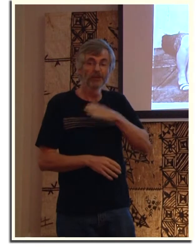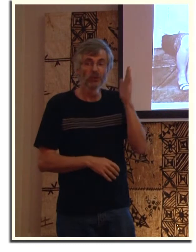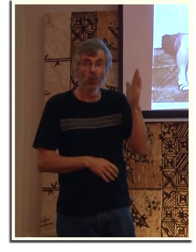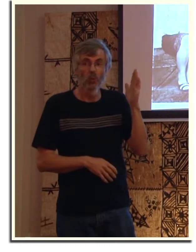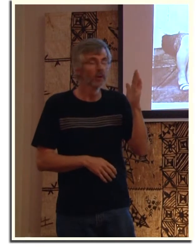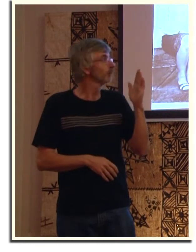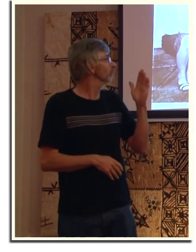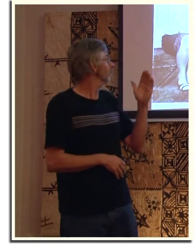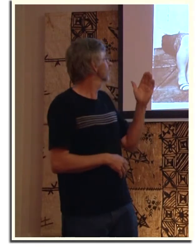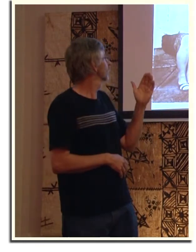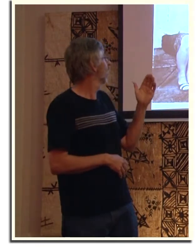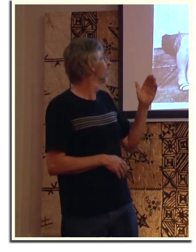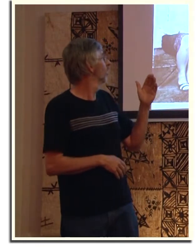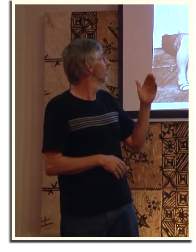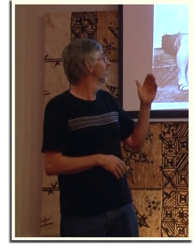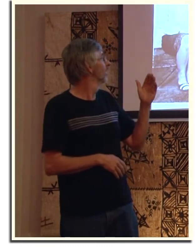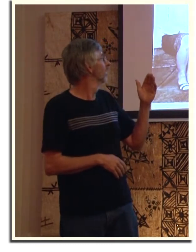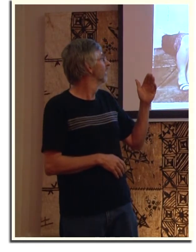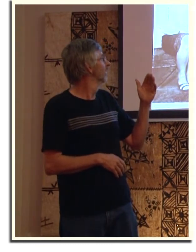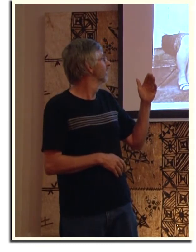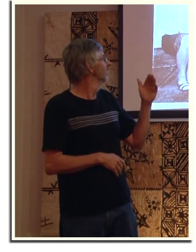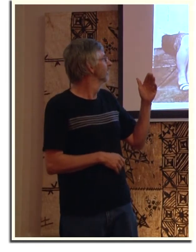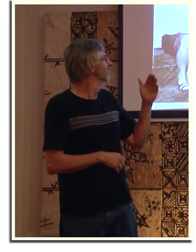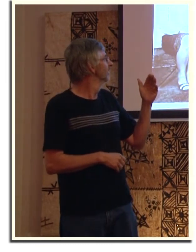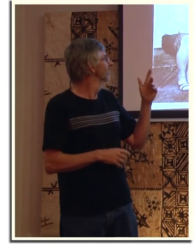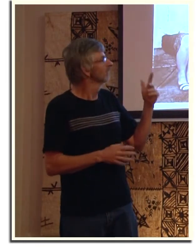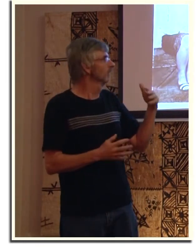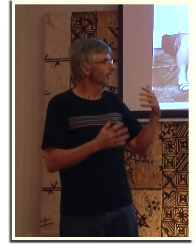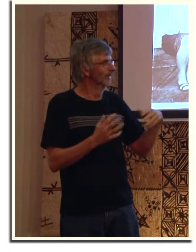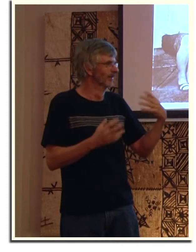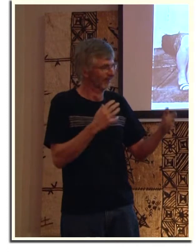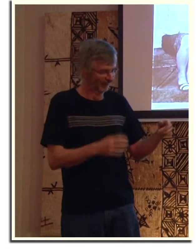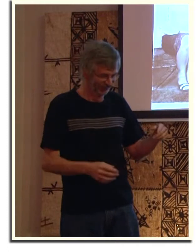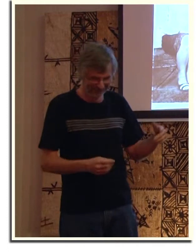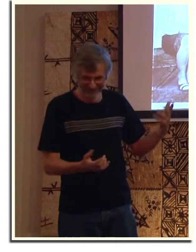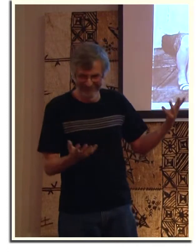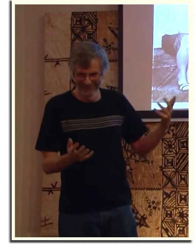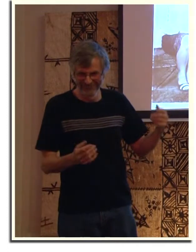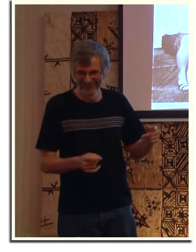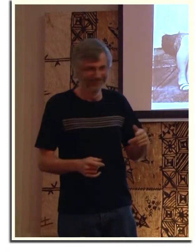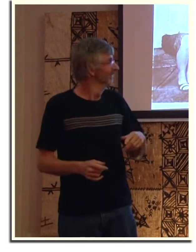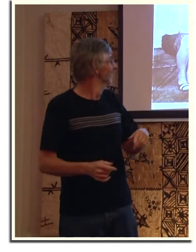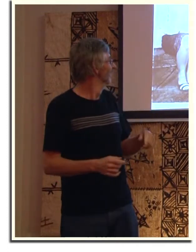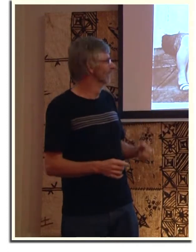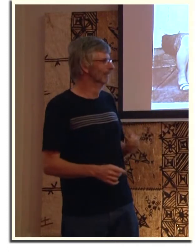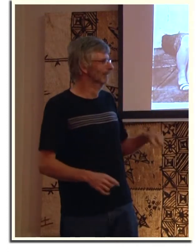my class with our teacher. And I was 7 at this time at primary school.